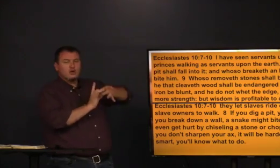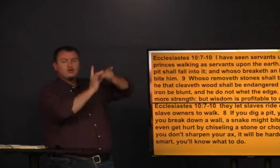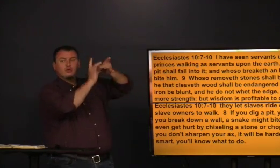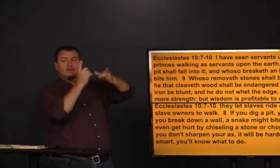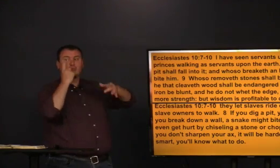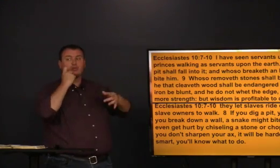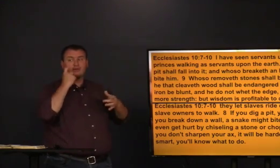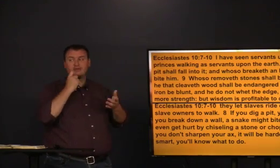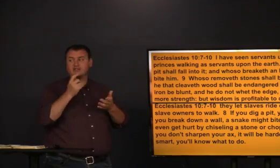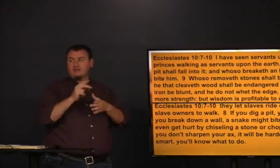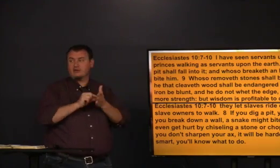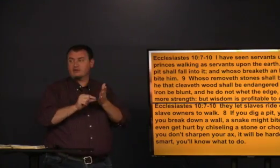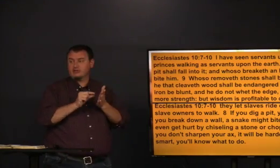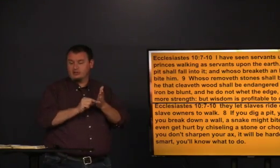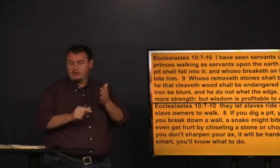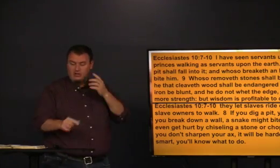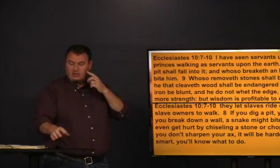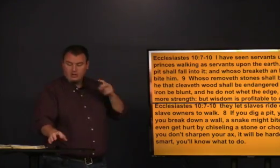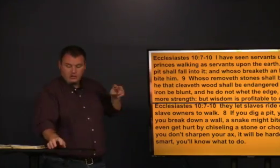goes with the previous verse,